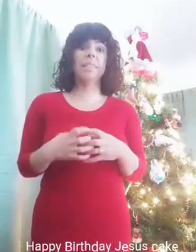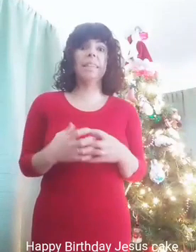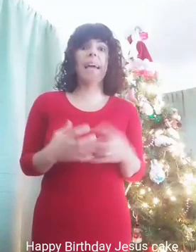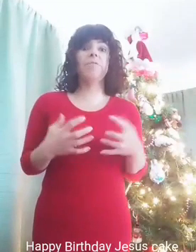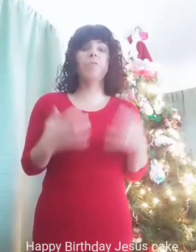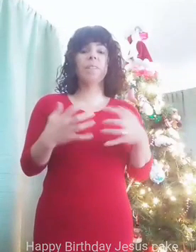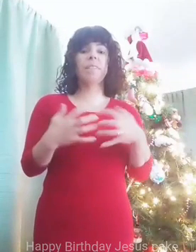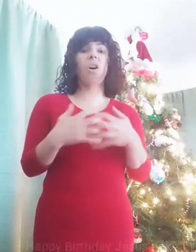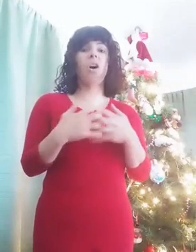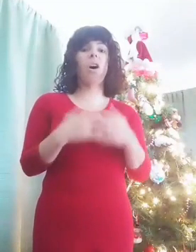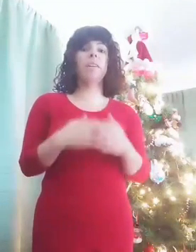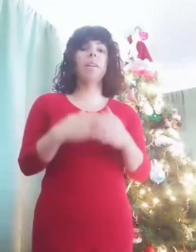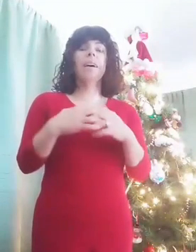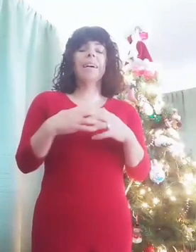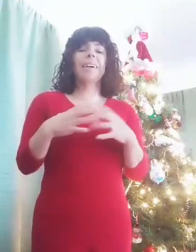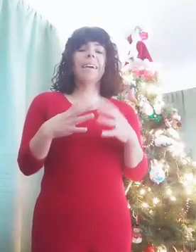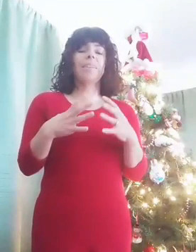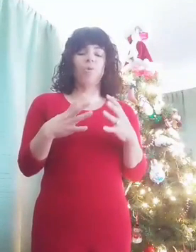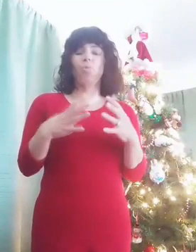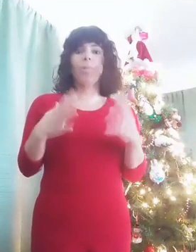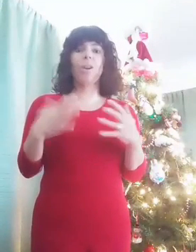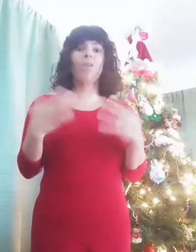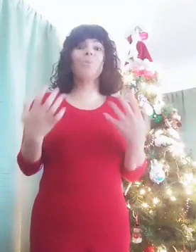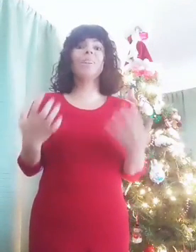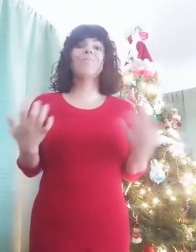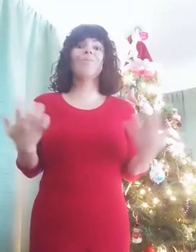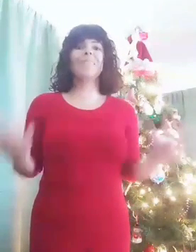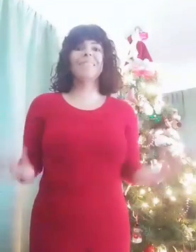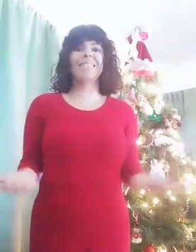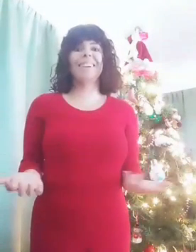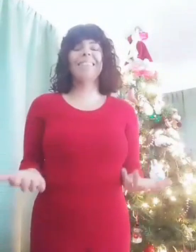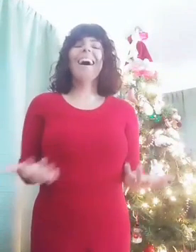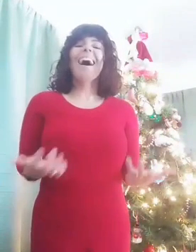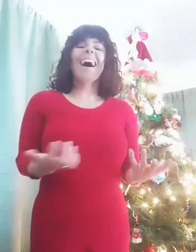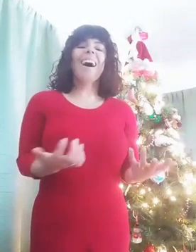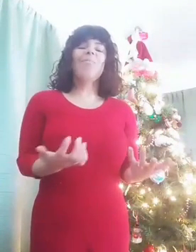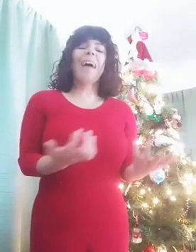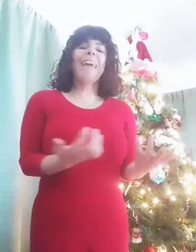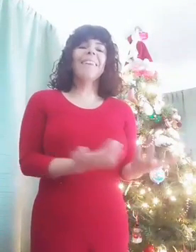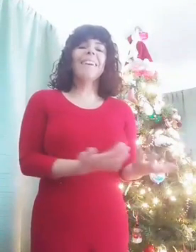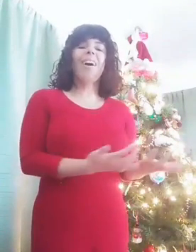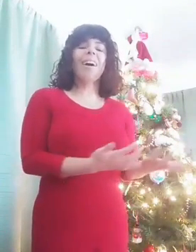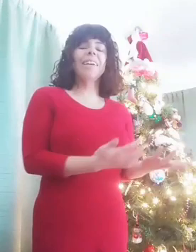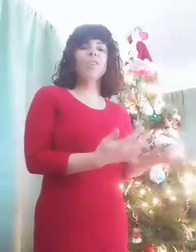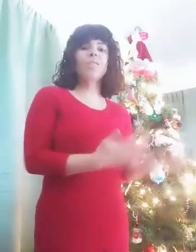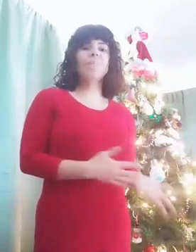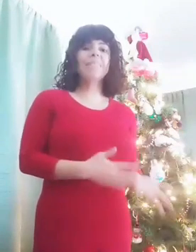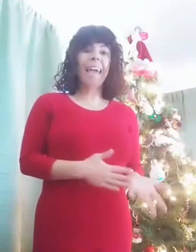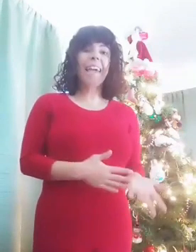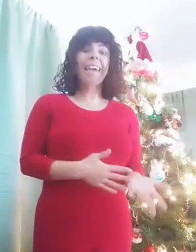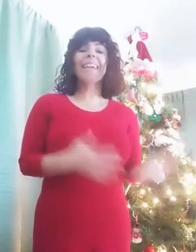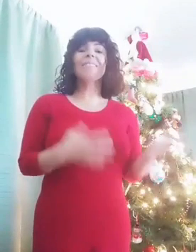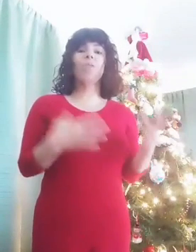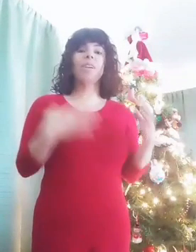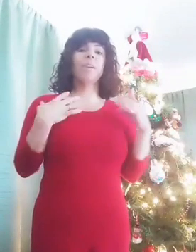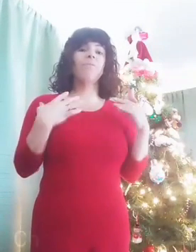and focusing on kind of what we call the reason for the season and then on Christmas Day it's going to be